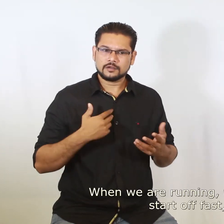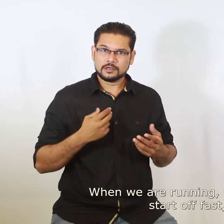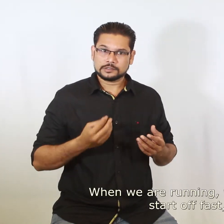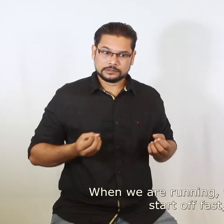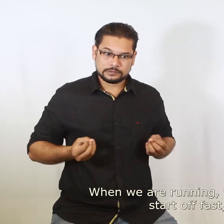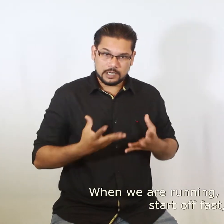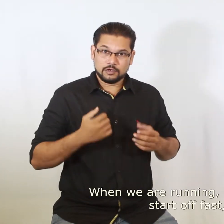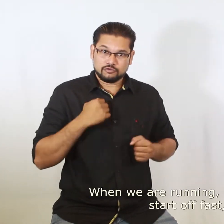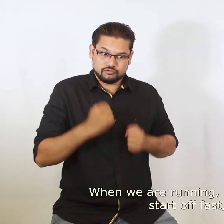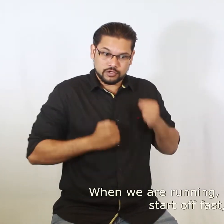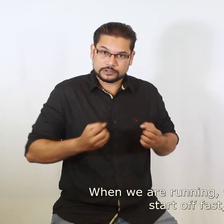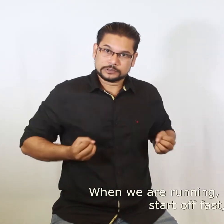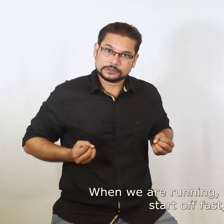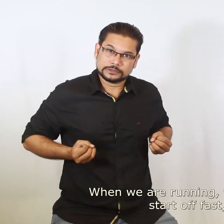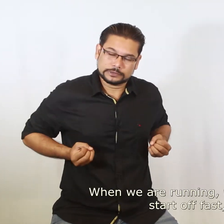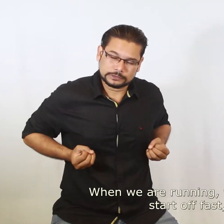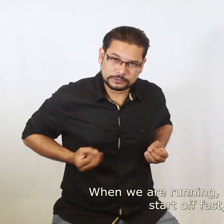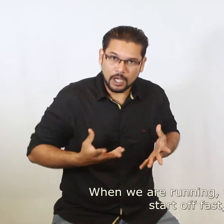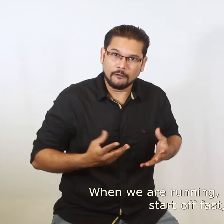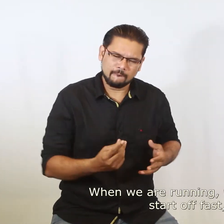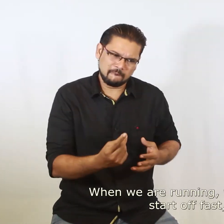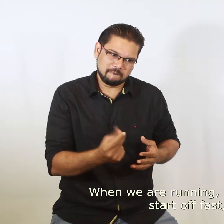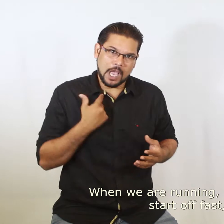When we are running, we usually start off fast.